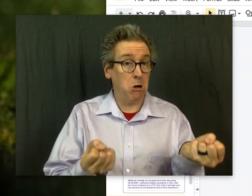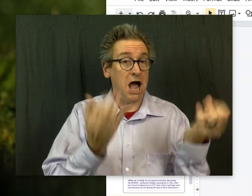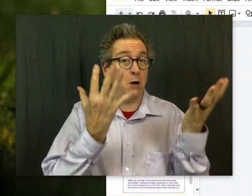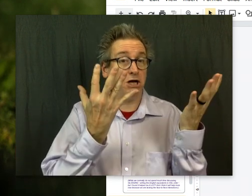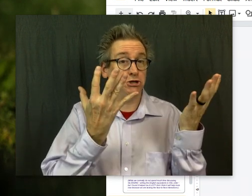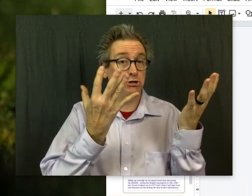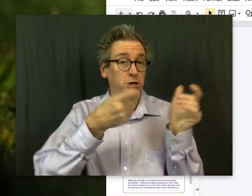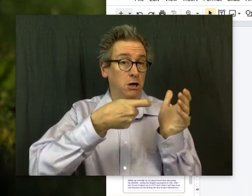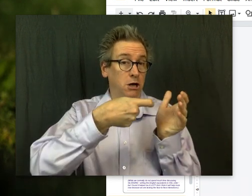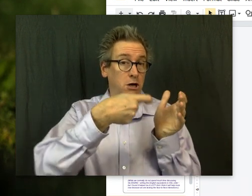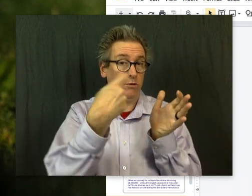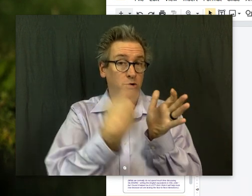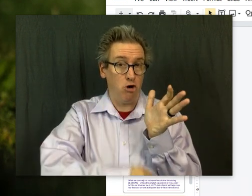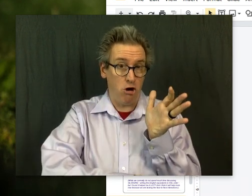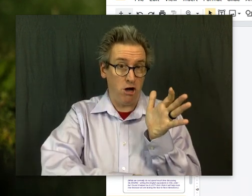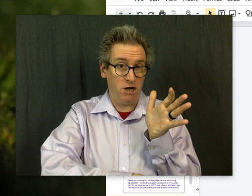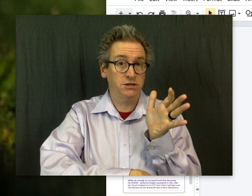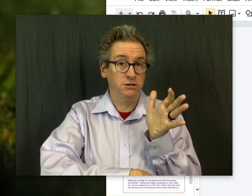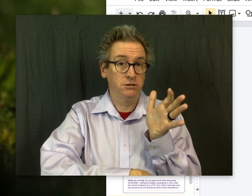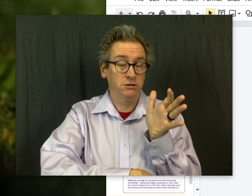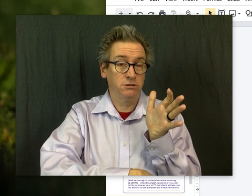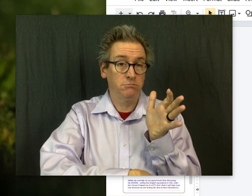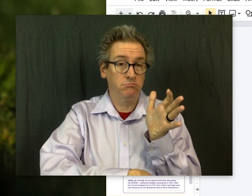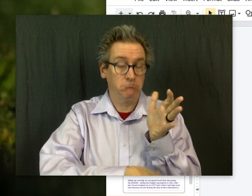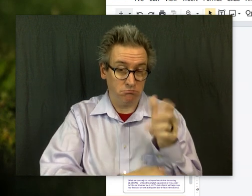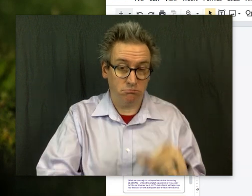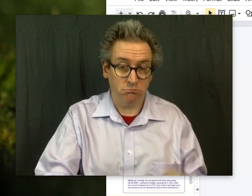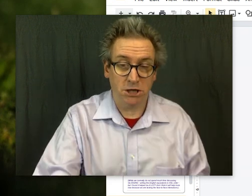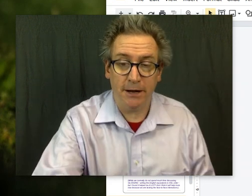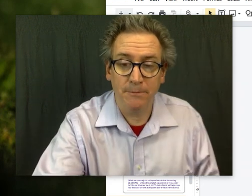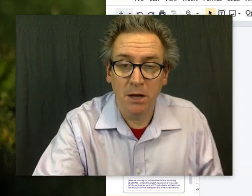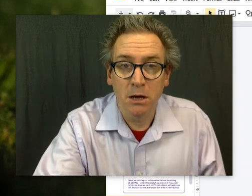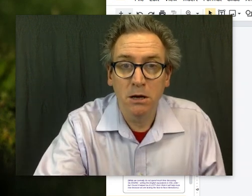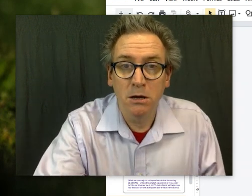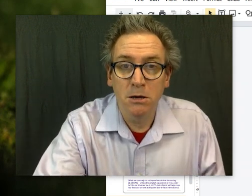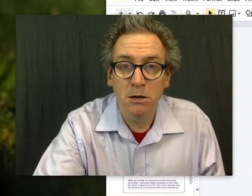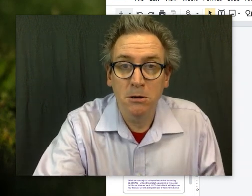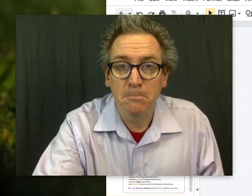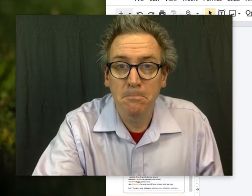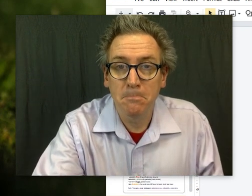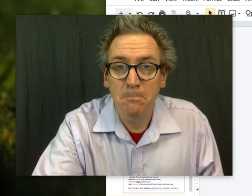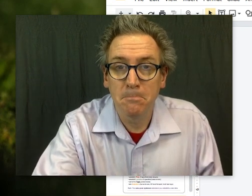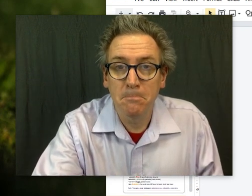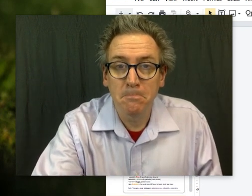So how much, cost, okay.